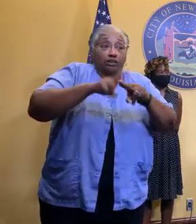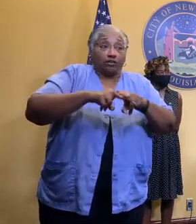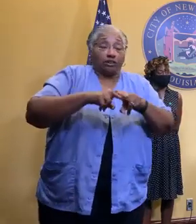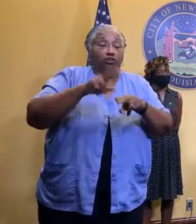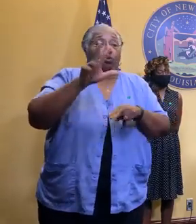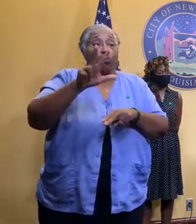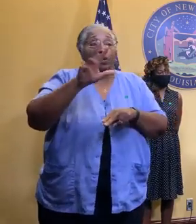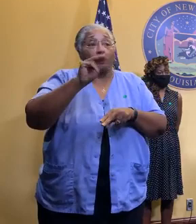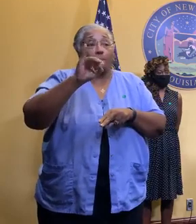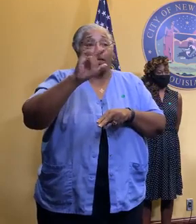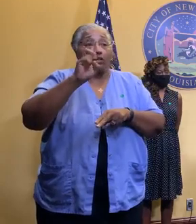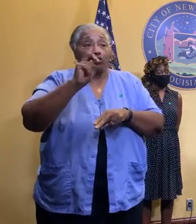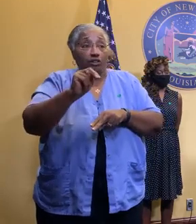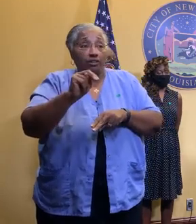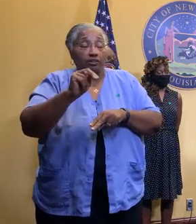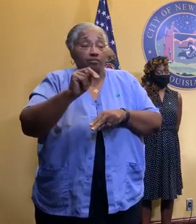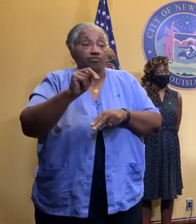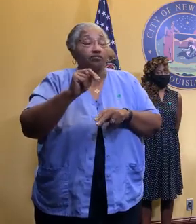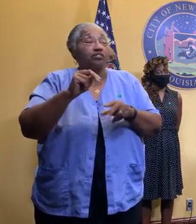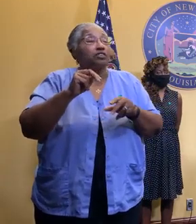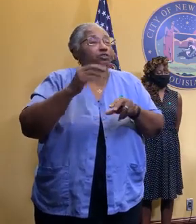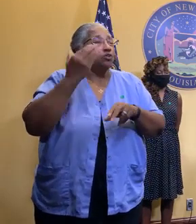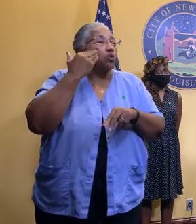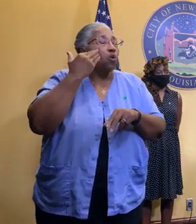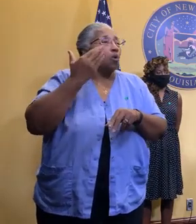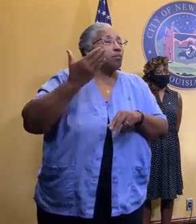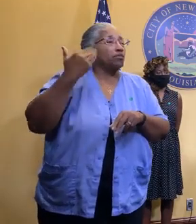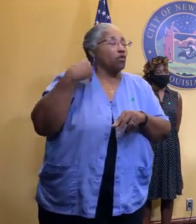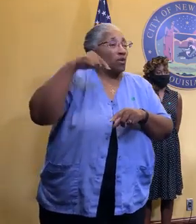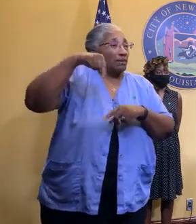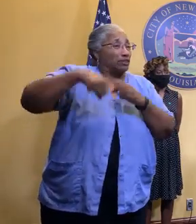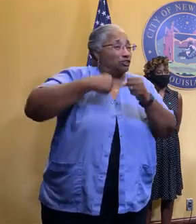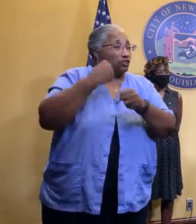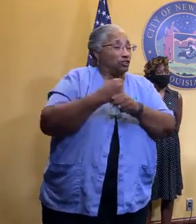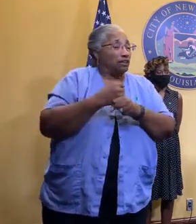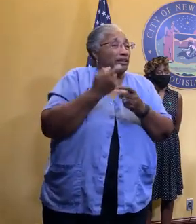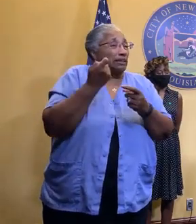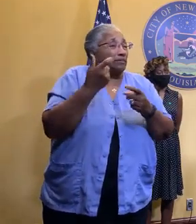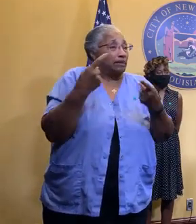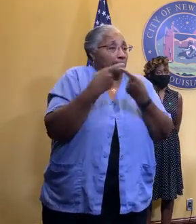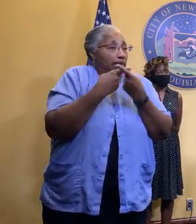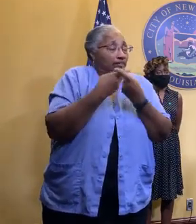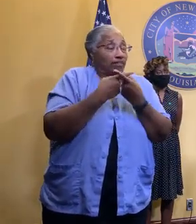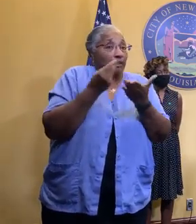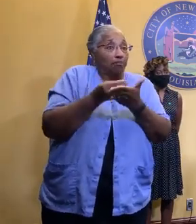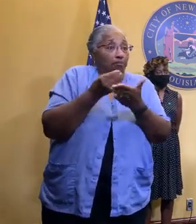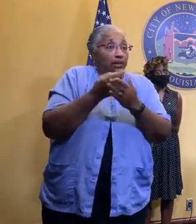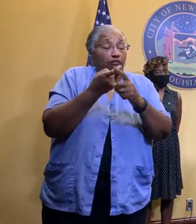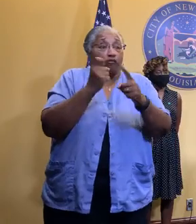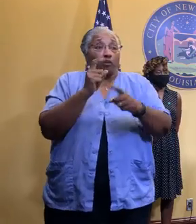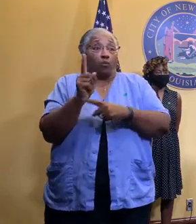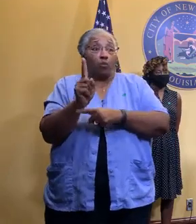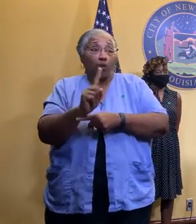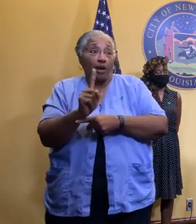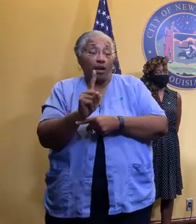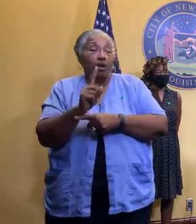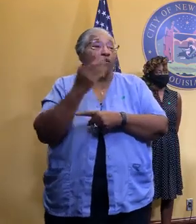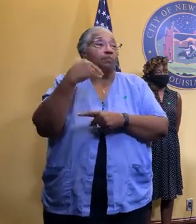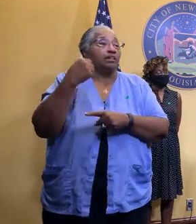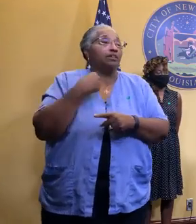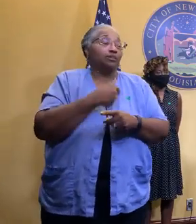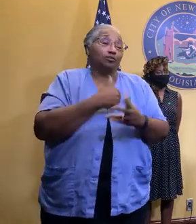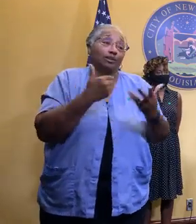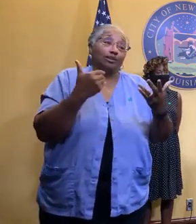3 million. Earlier in the year, there was a little bit of conflict around where the money would come from, given the fact that we're carrying a